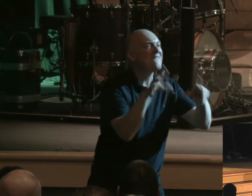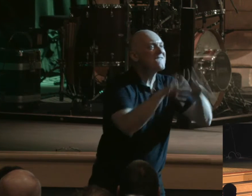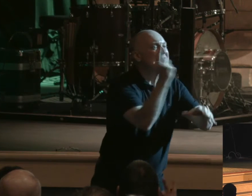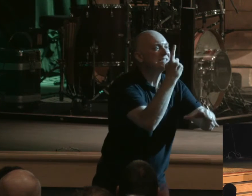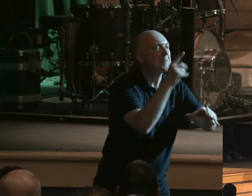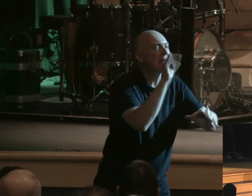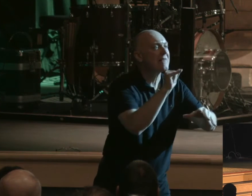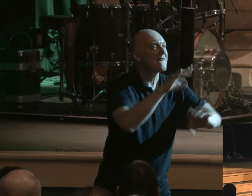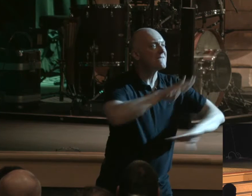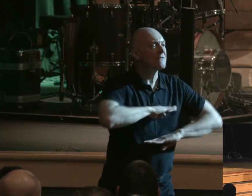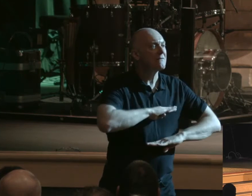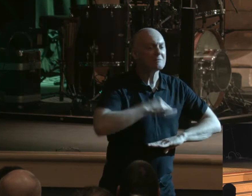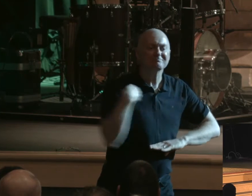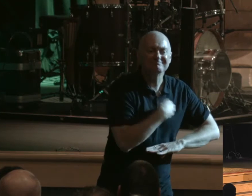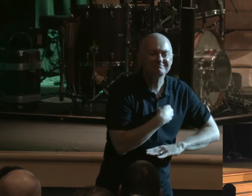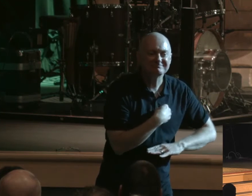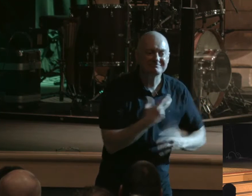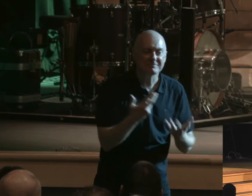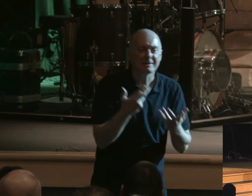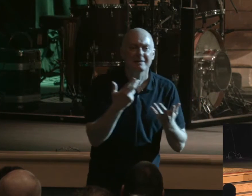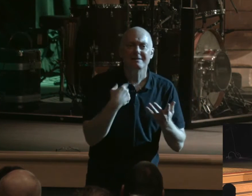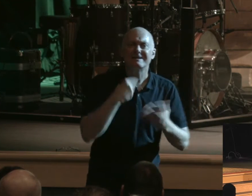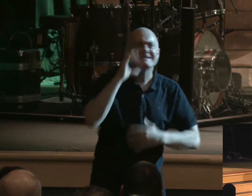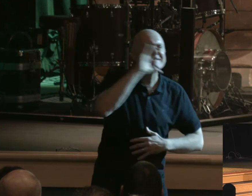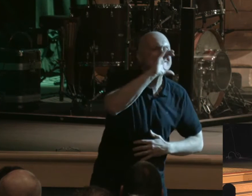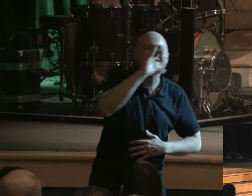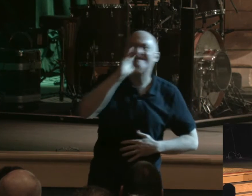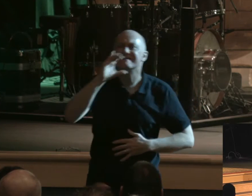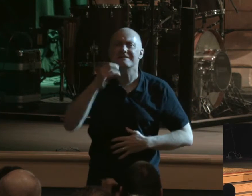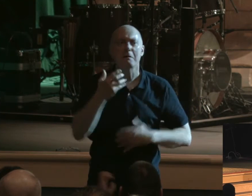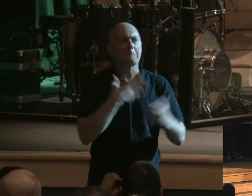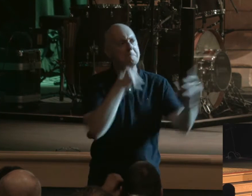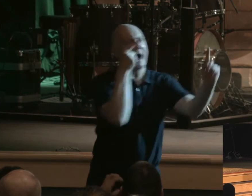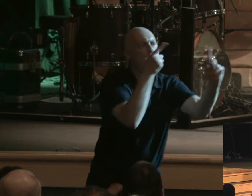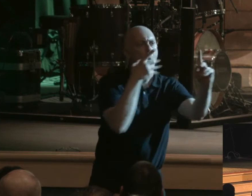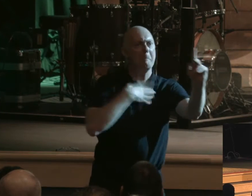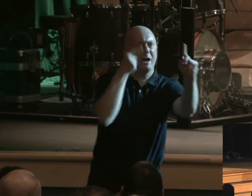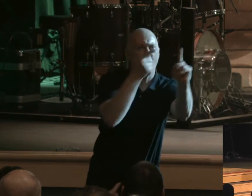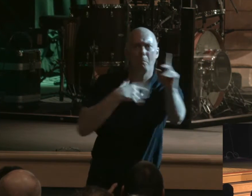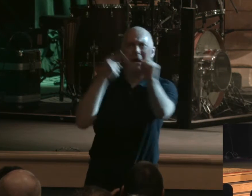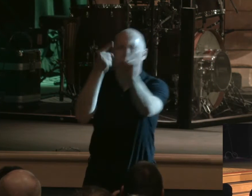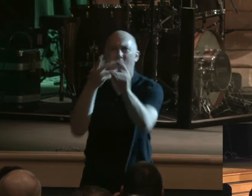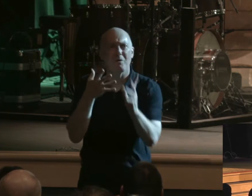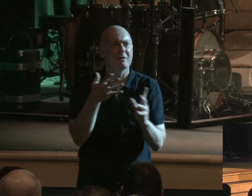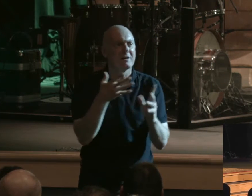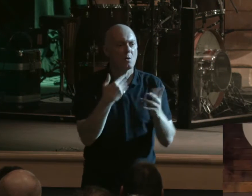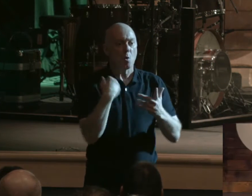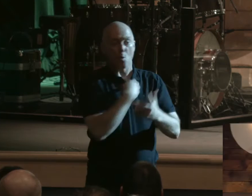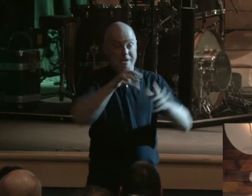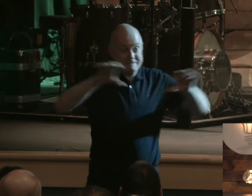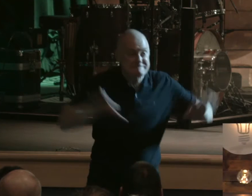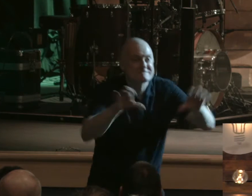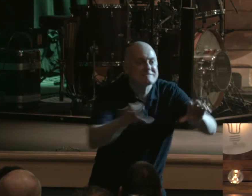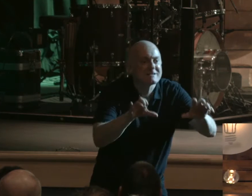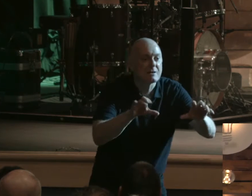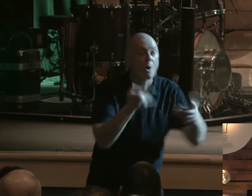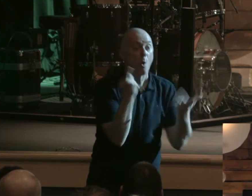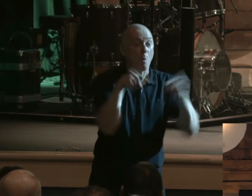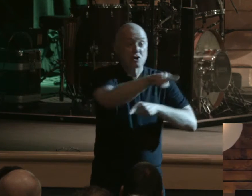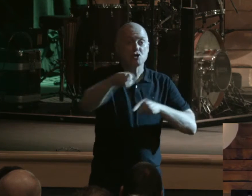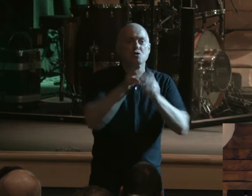self-fulfillment. It's what drives us. We're seeking to achieve the goals that motivate us. When we're motivated